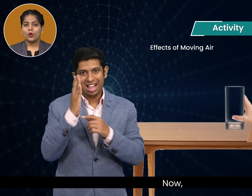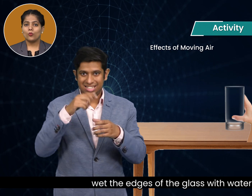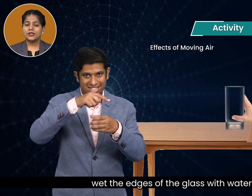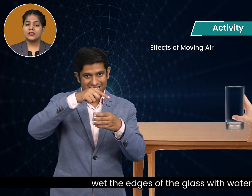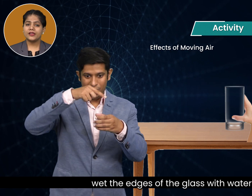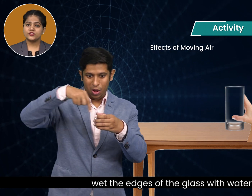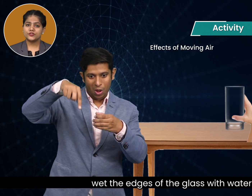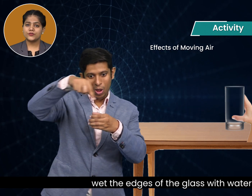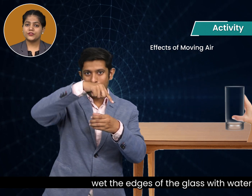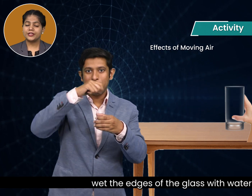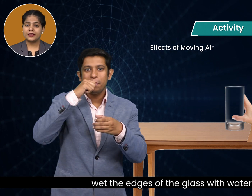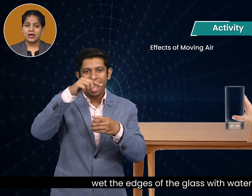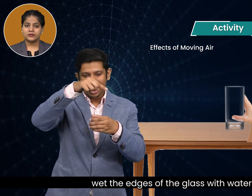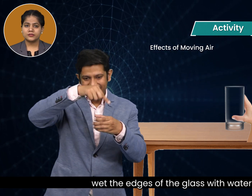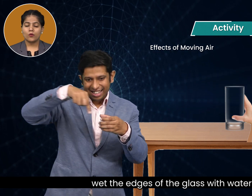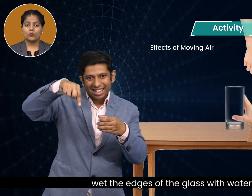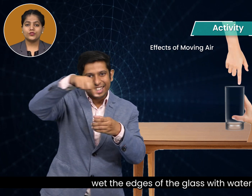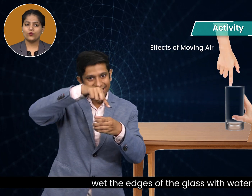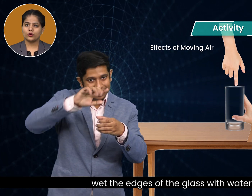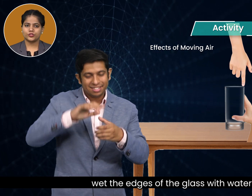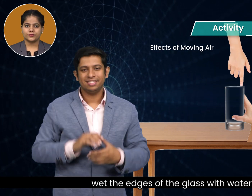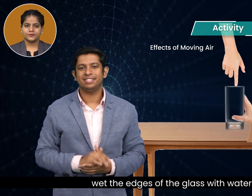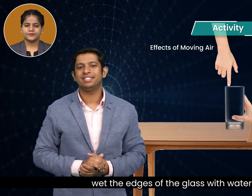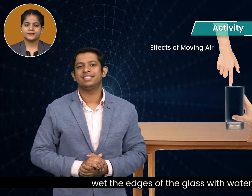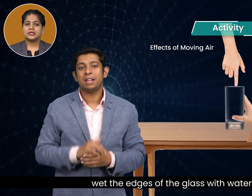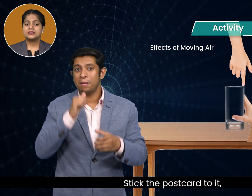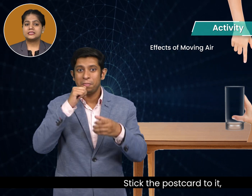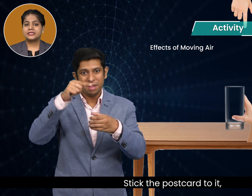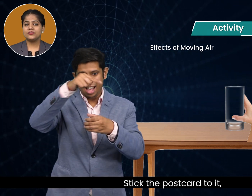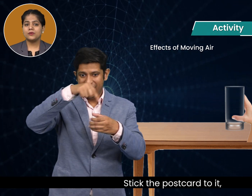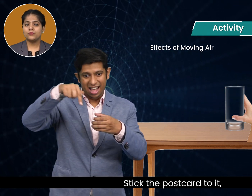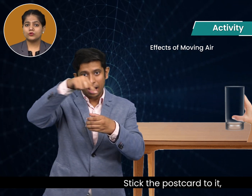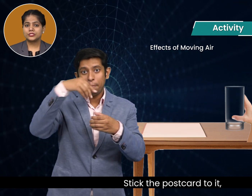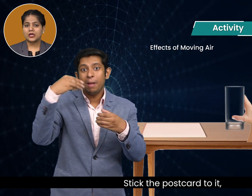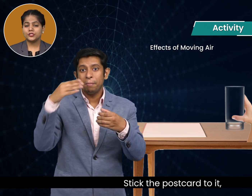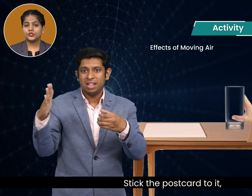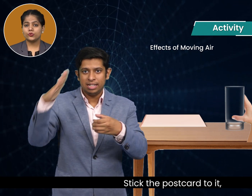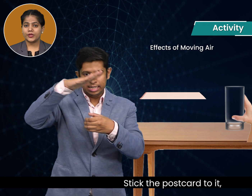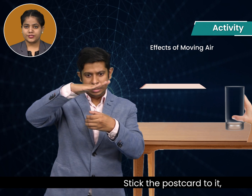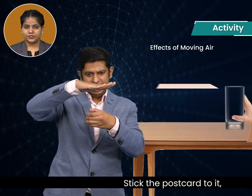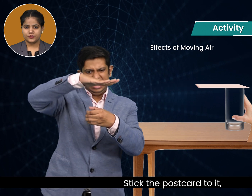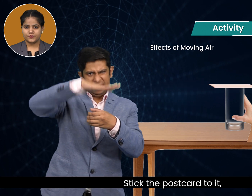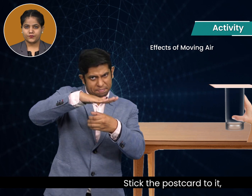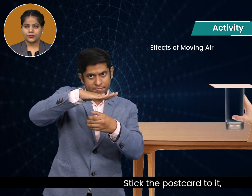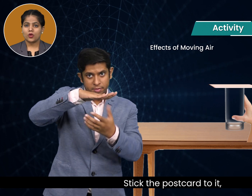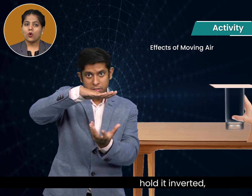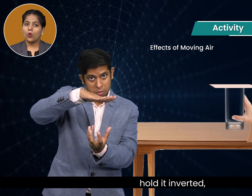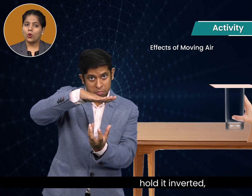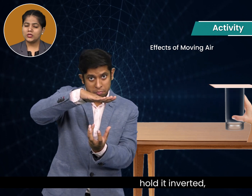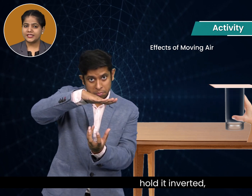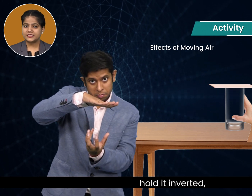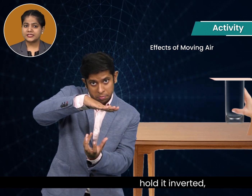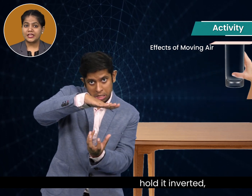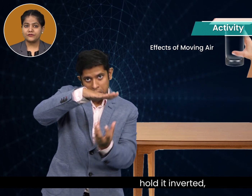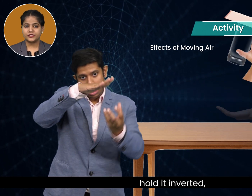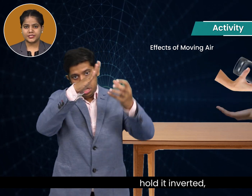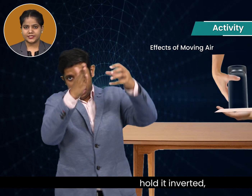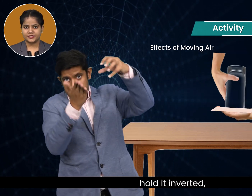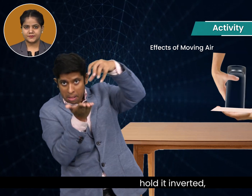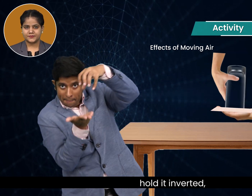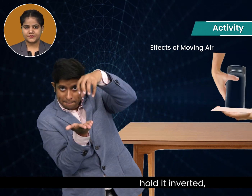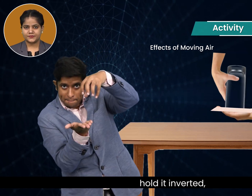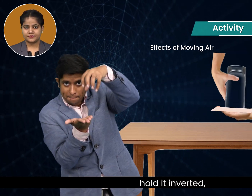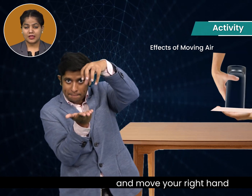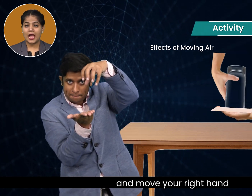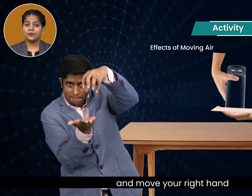Now, wet the edges of the glass with water. Stick the postcard to it. Hold it